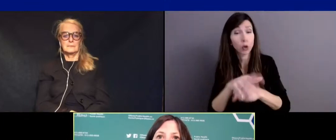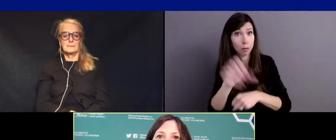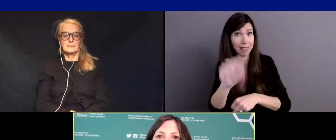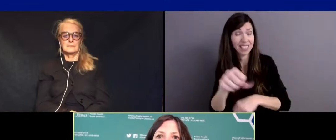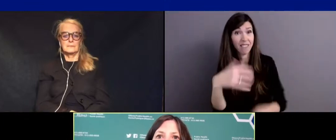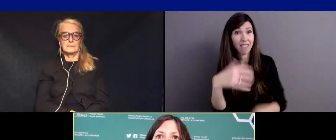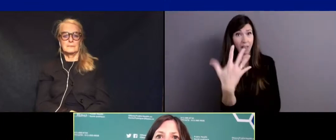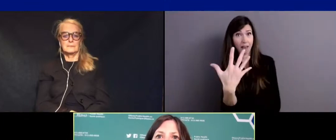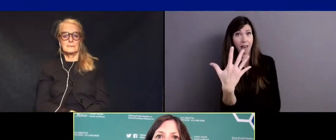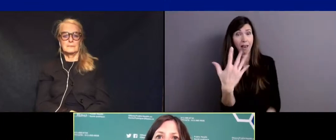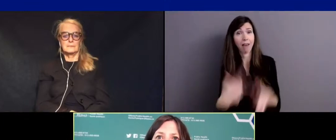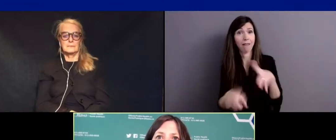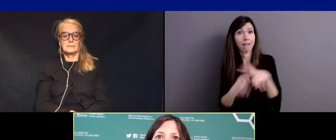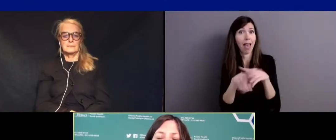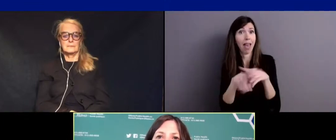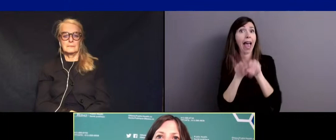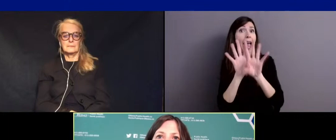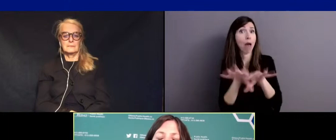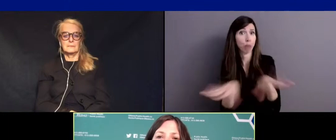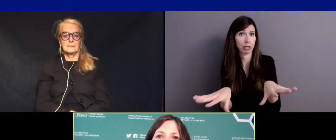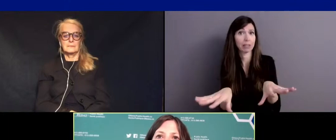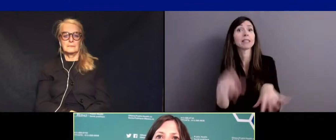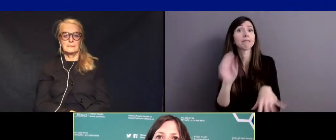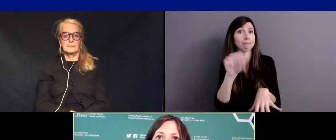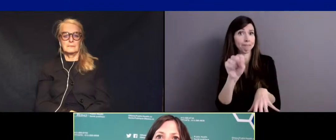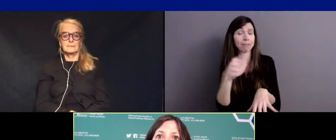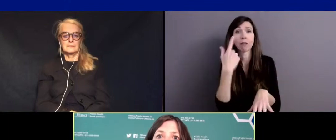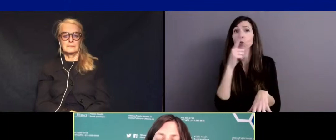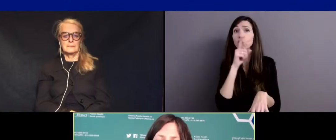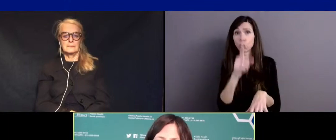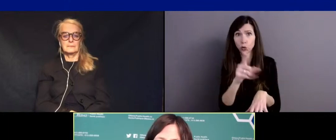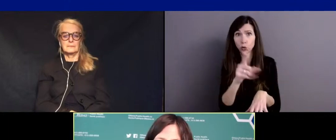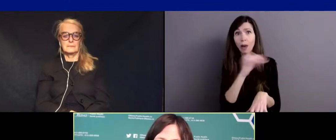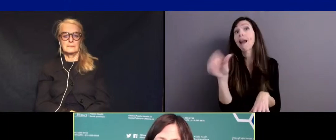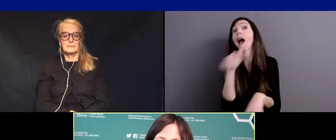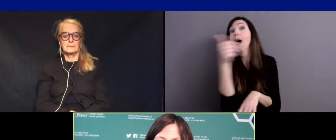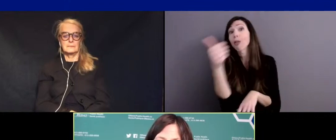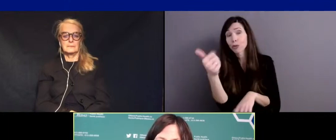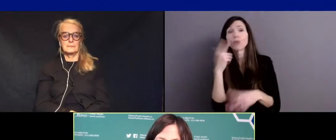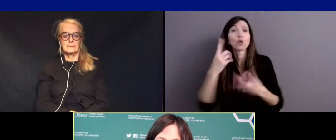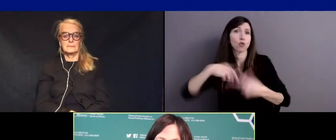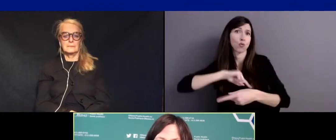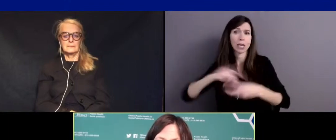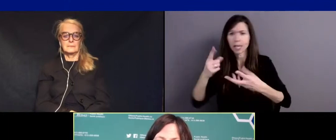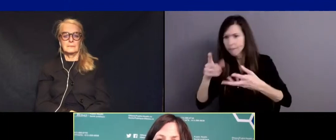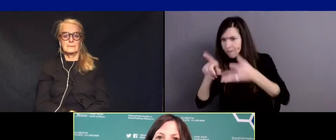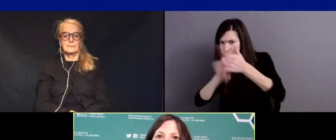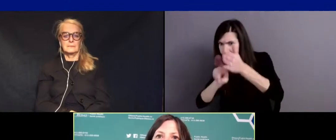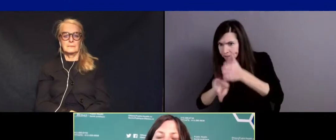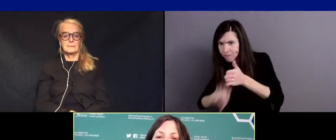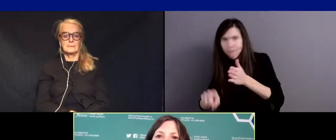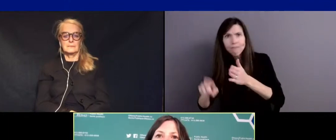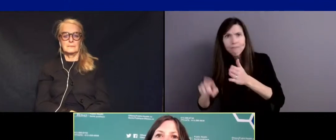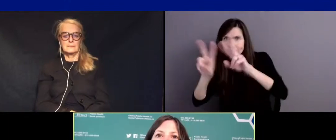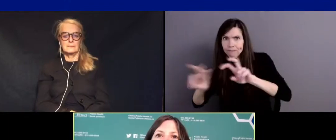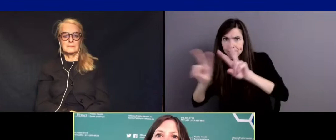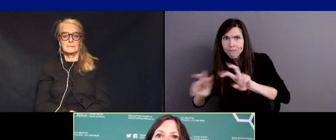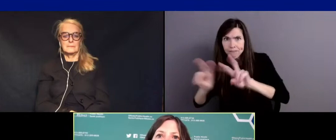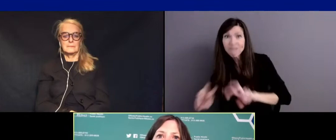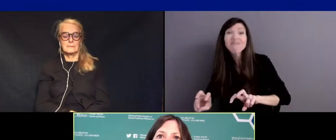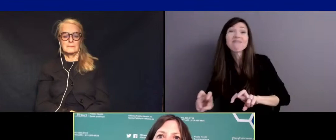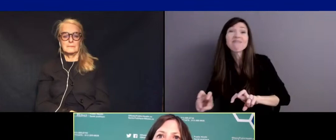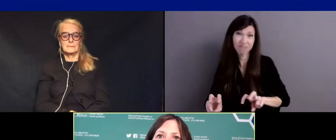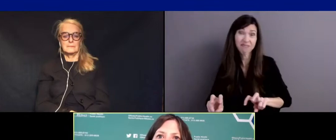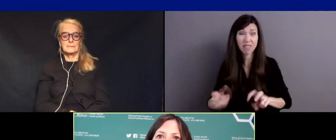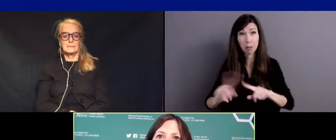outbreaks for sure, and we have others under investigation. I think the number in those